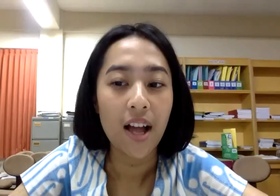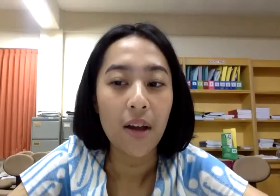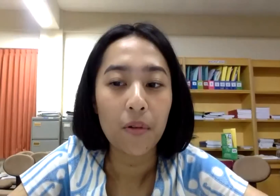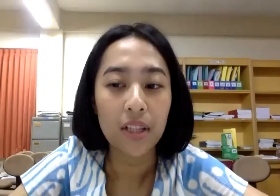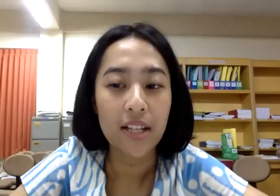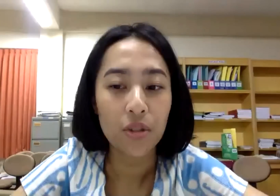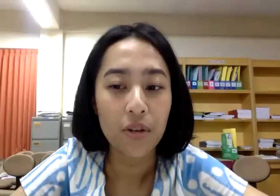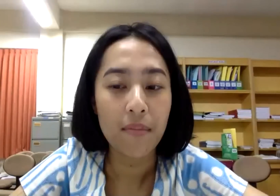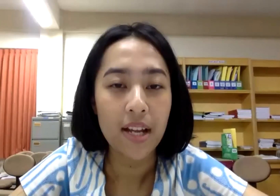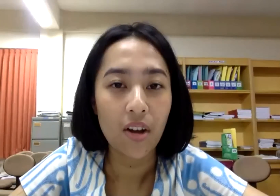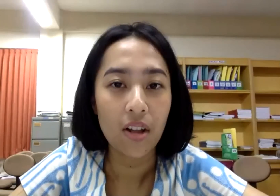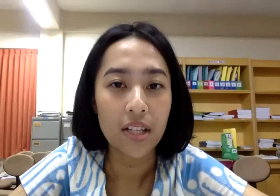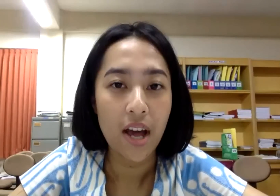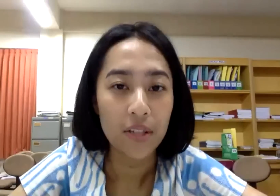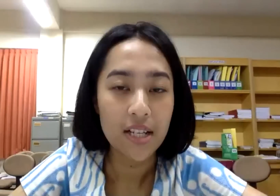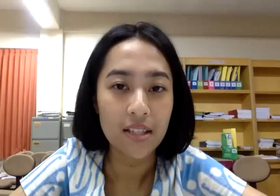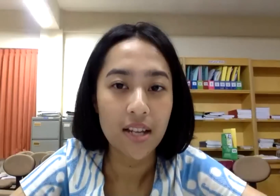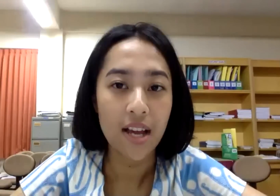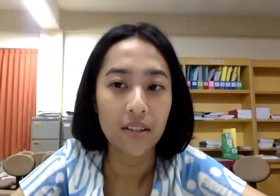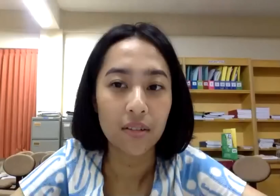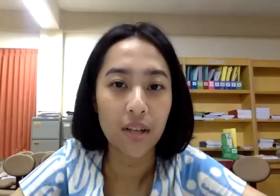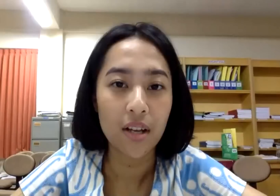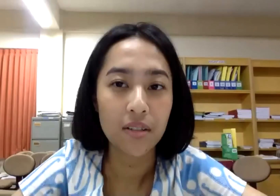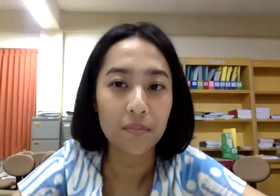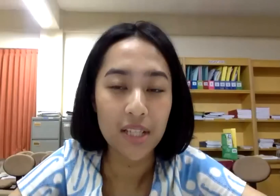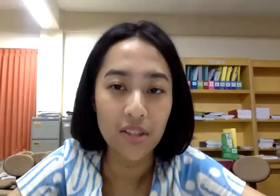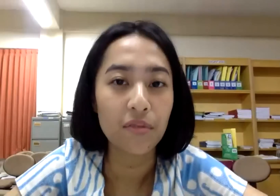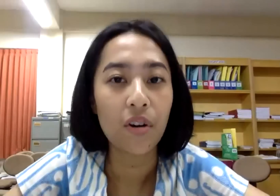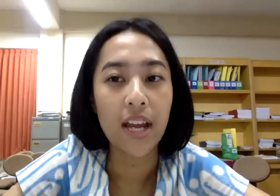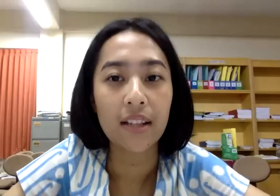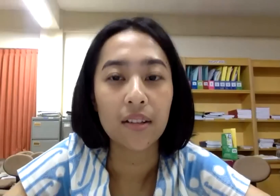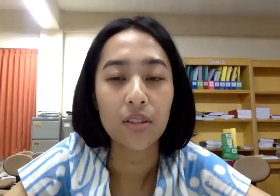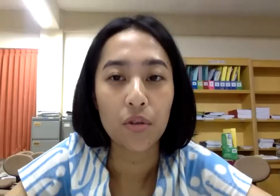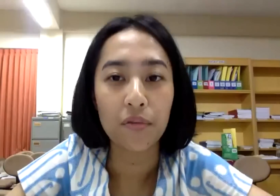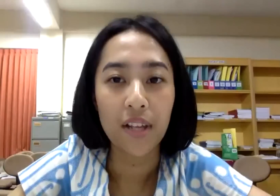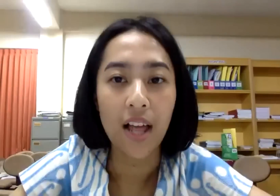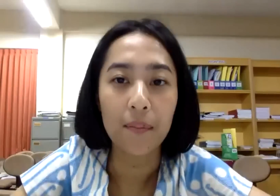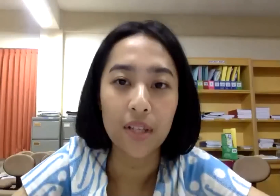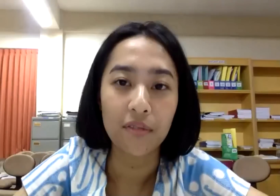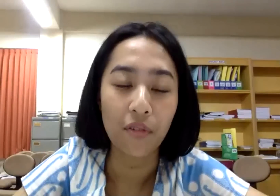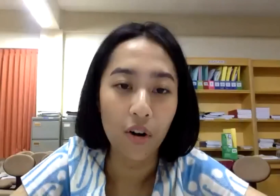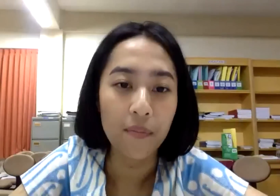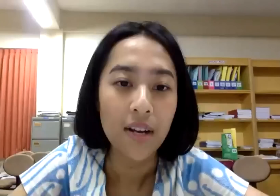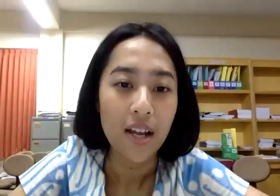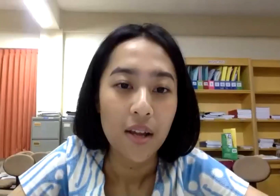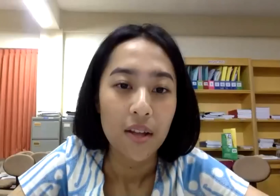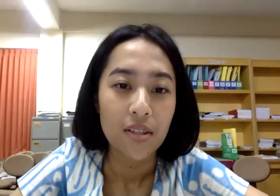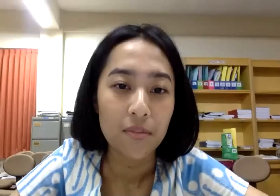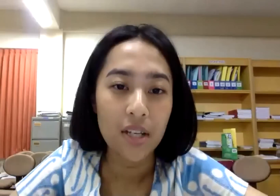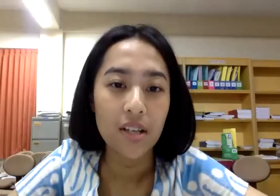And I would like to remind all the audience that please don't forget to fill up the